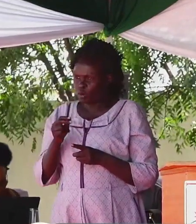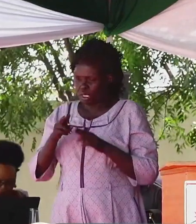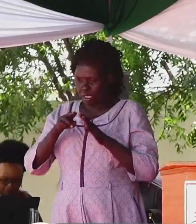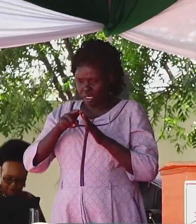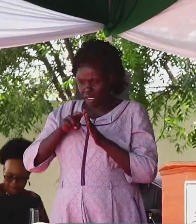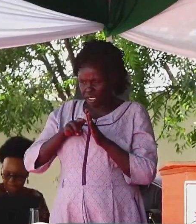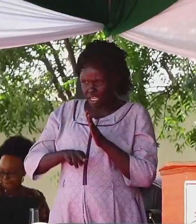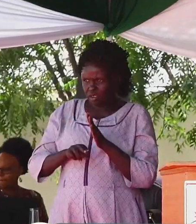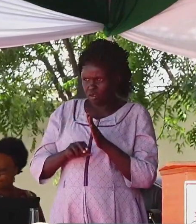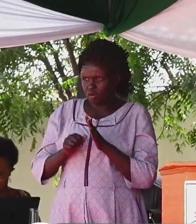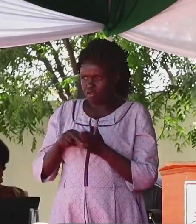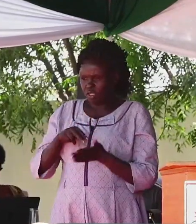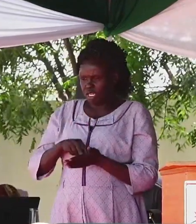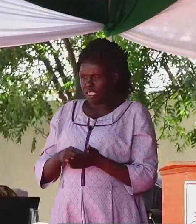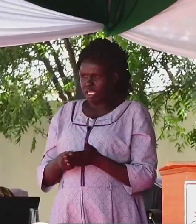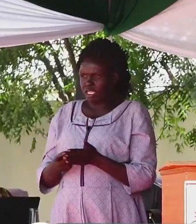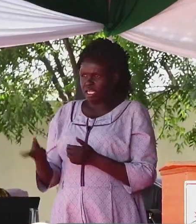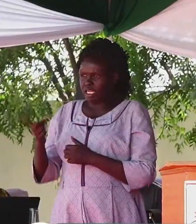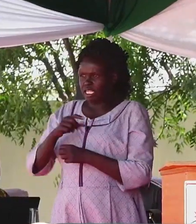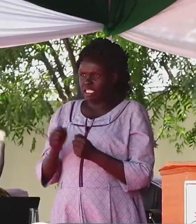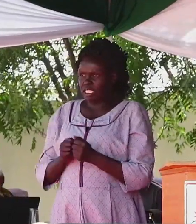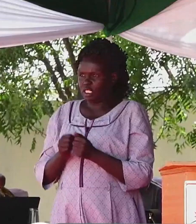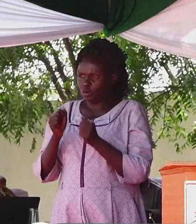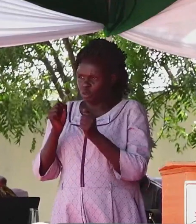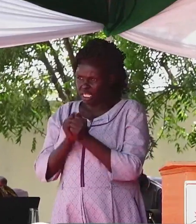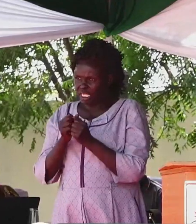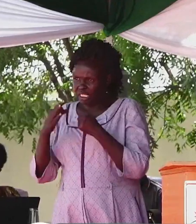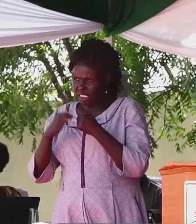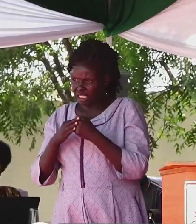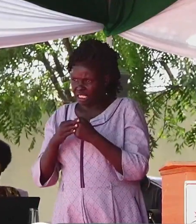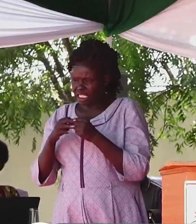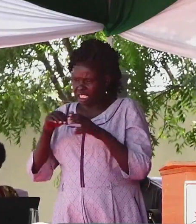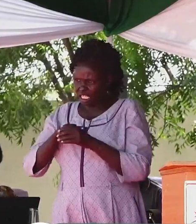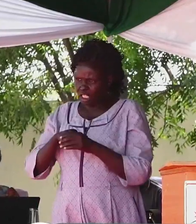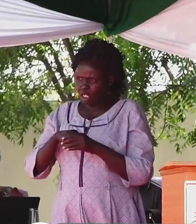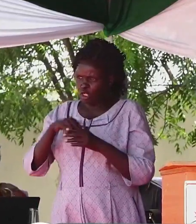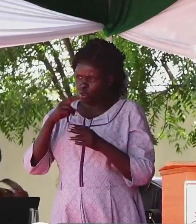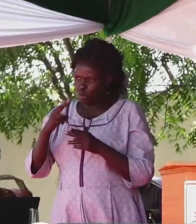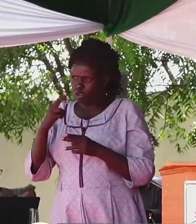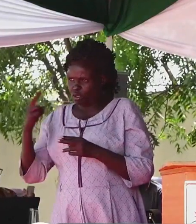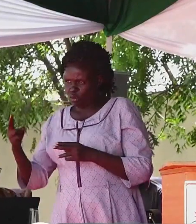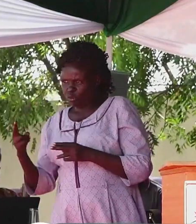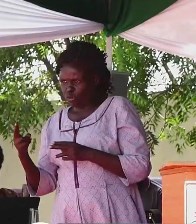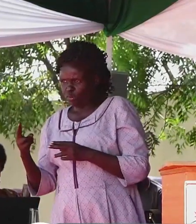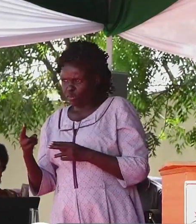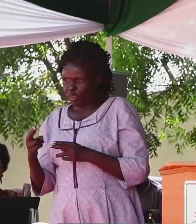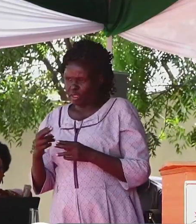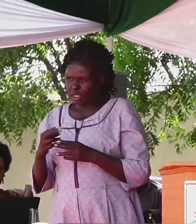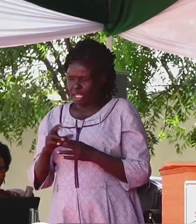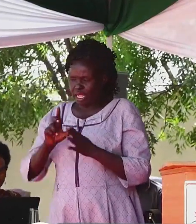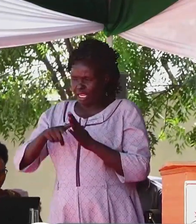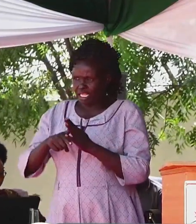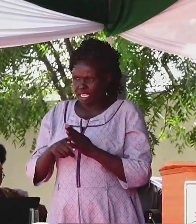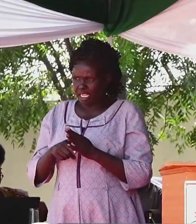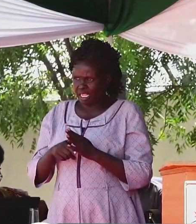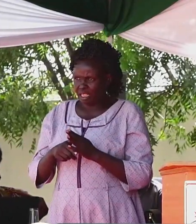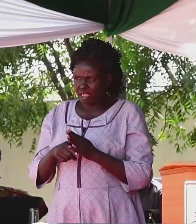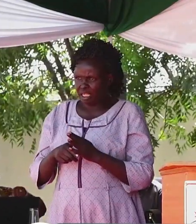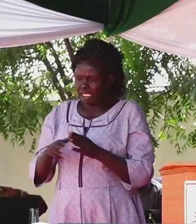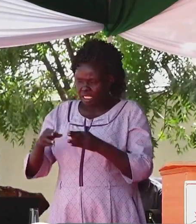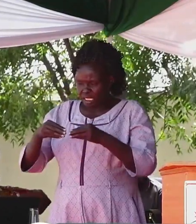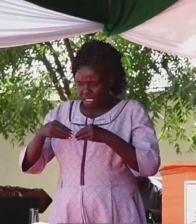stunting from 26 to 18 in 2022. However, these data are in need of